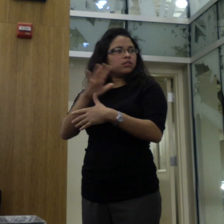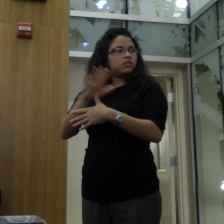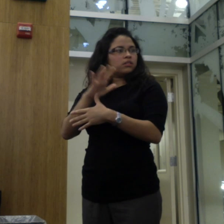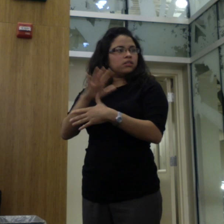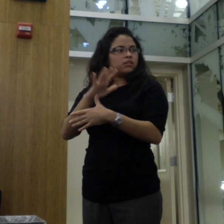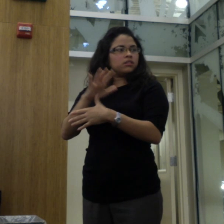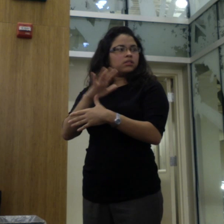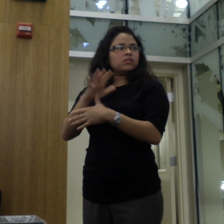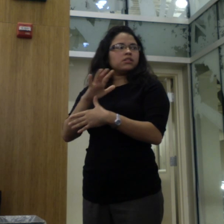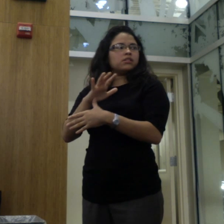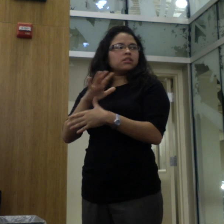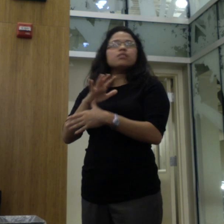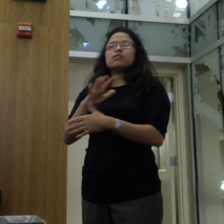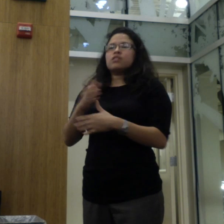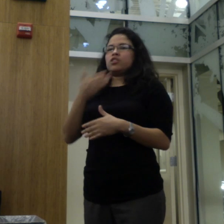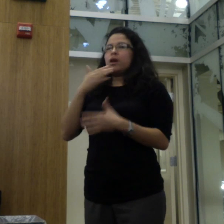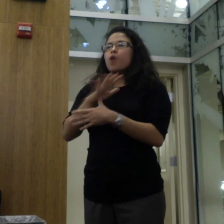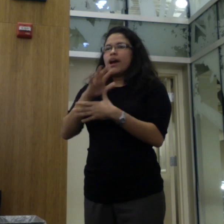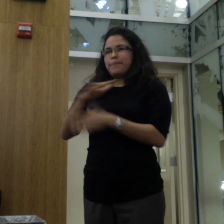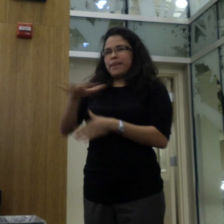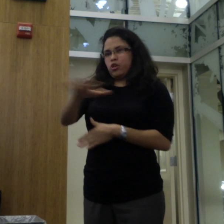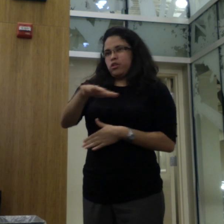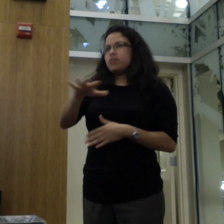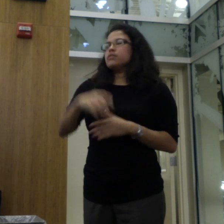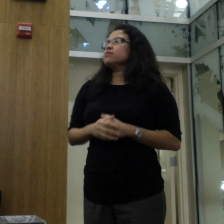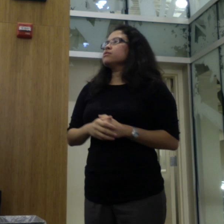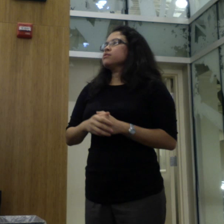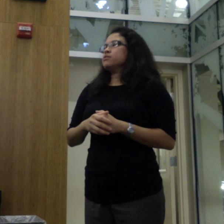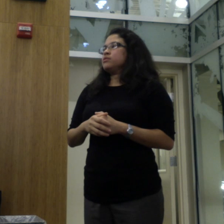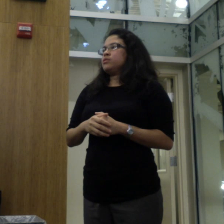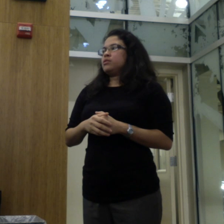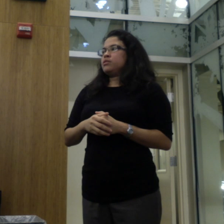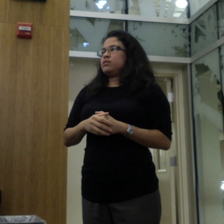got a convenient bed and also a bathroom.